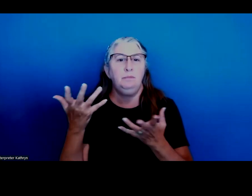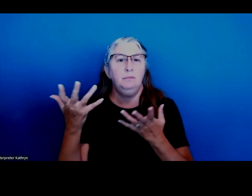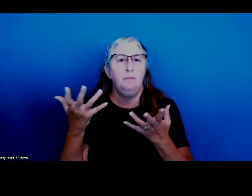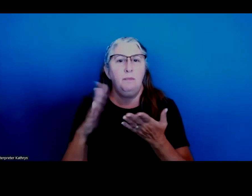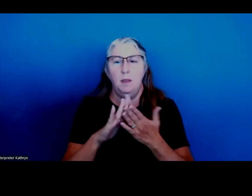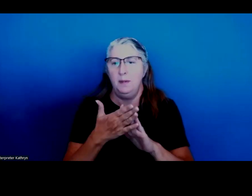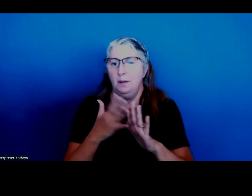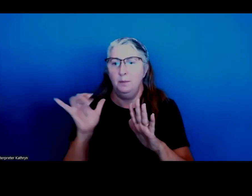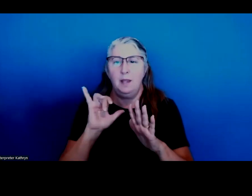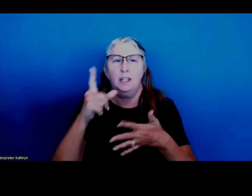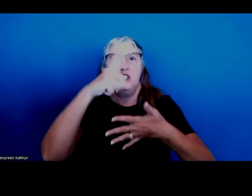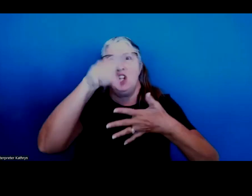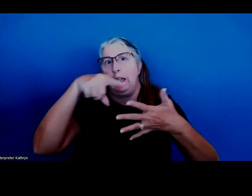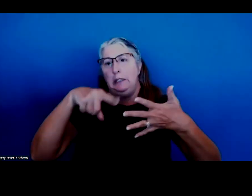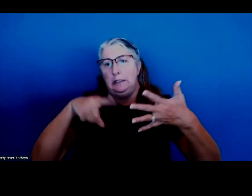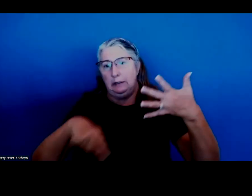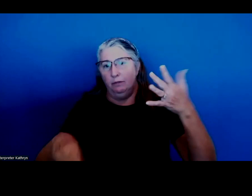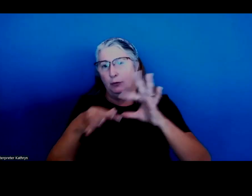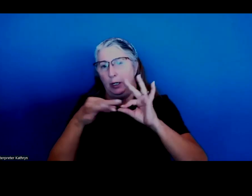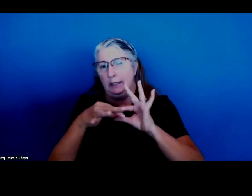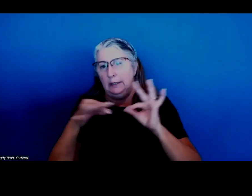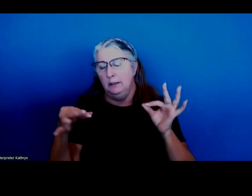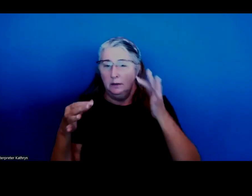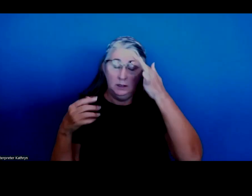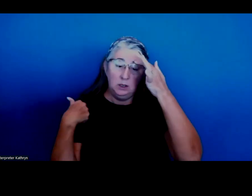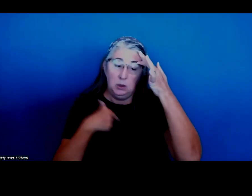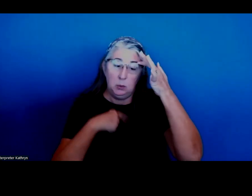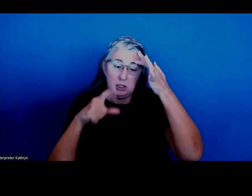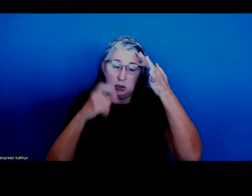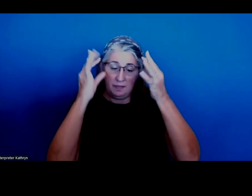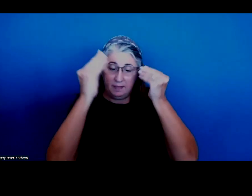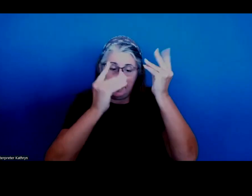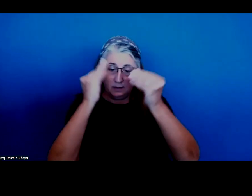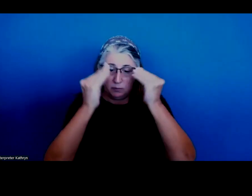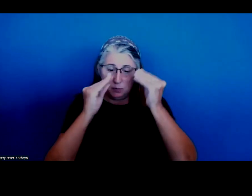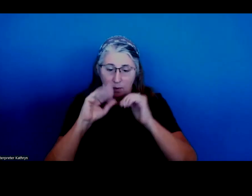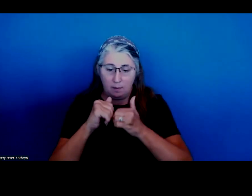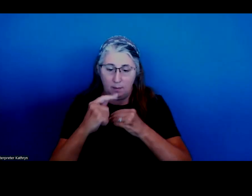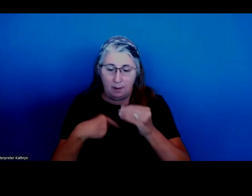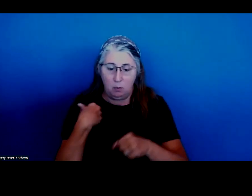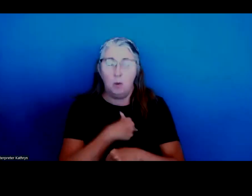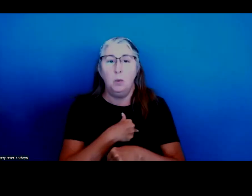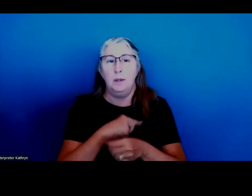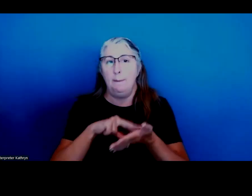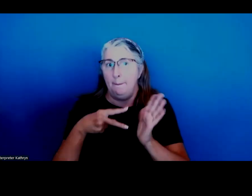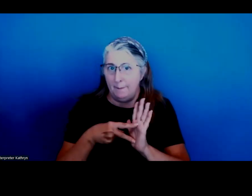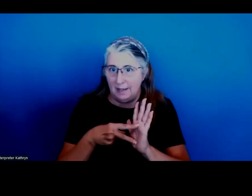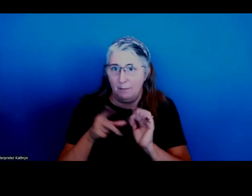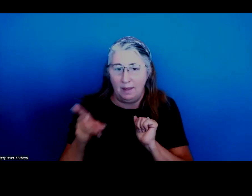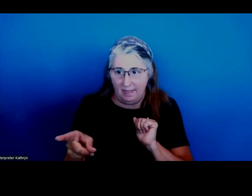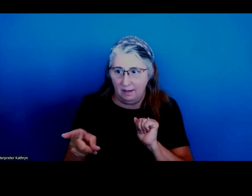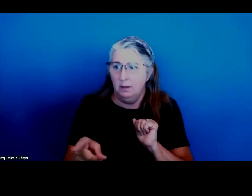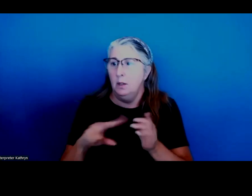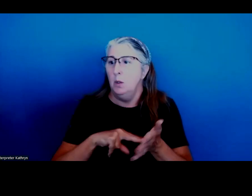a checklist phrase when we should think through what we mean by it. And what it means is